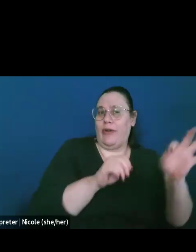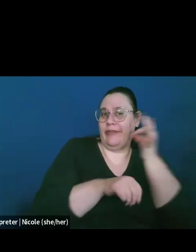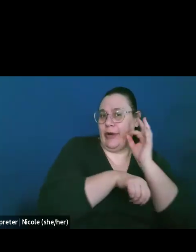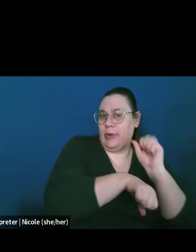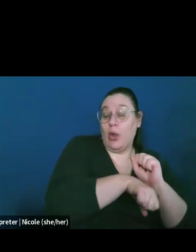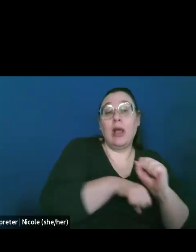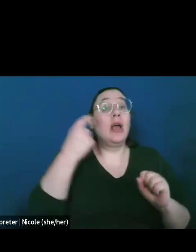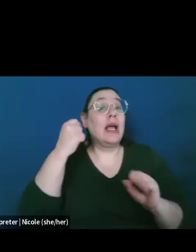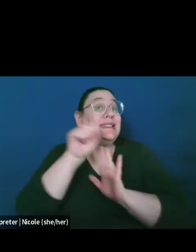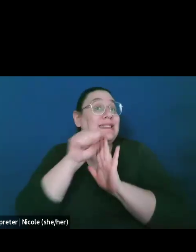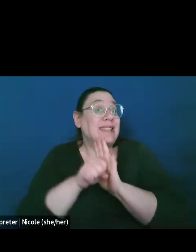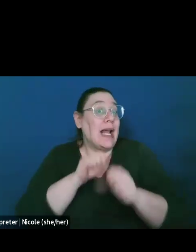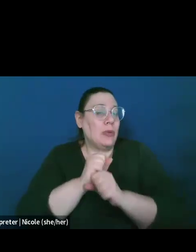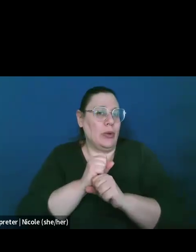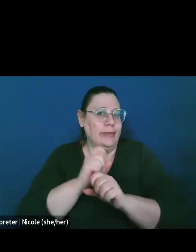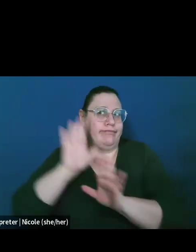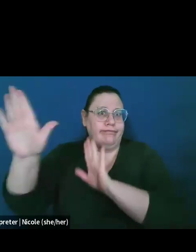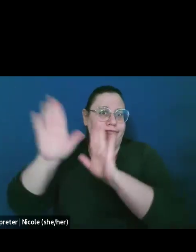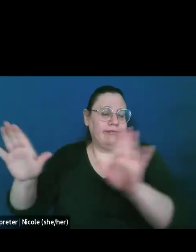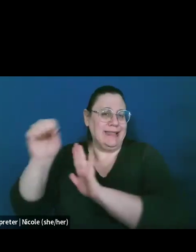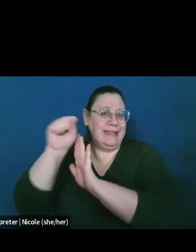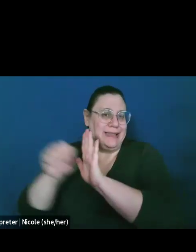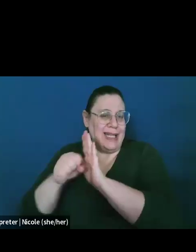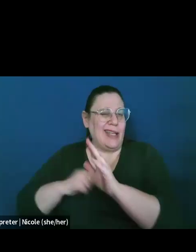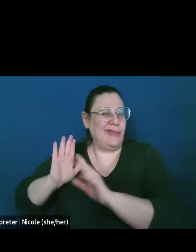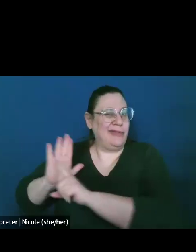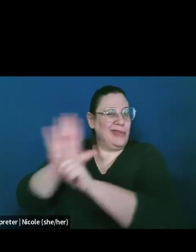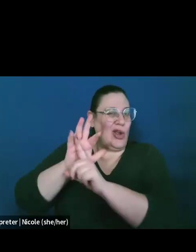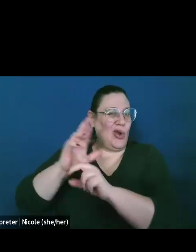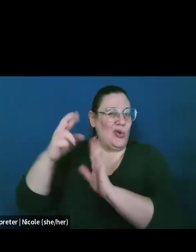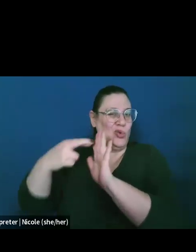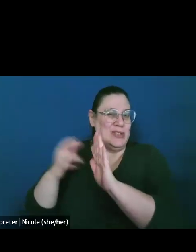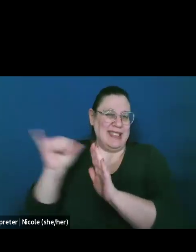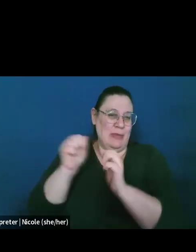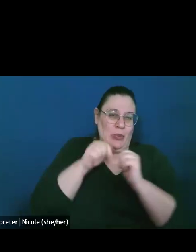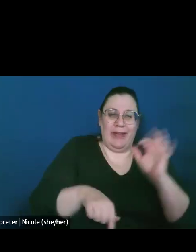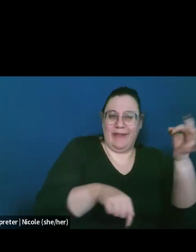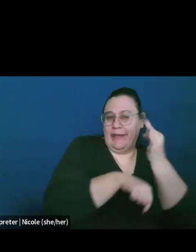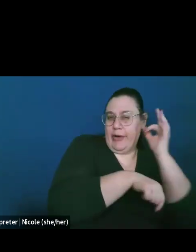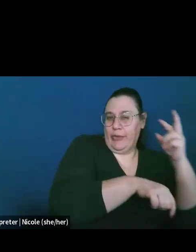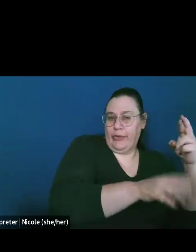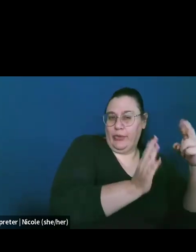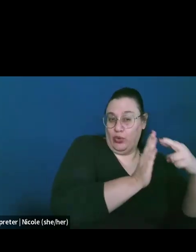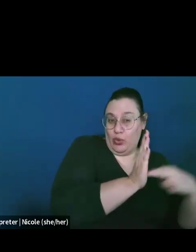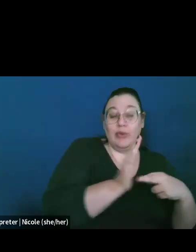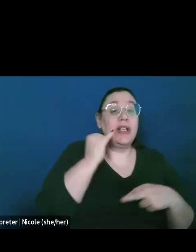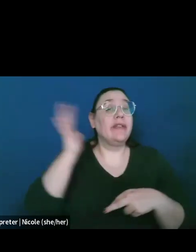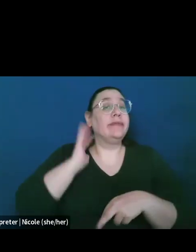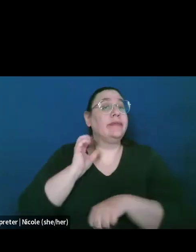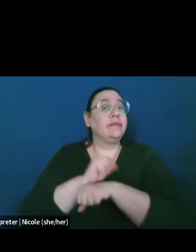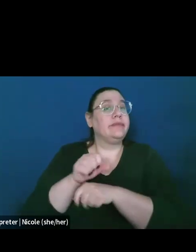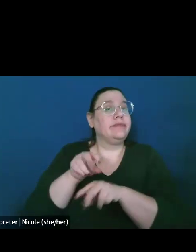there are different states have parallel versions of these rules. So first, if you worked on enforcing a